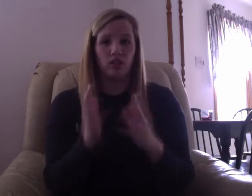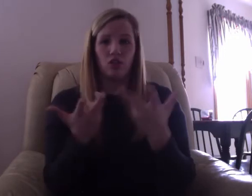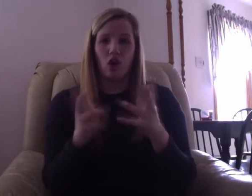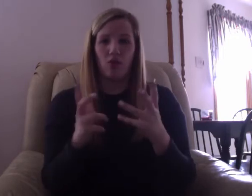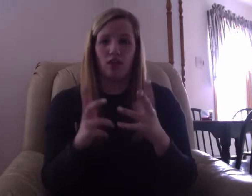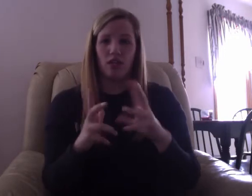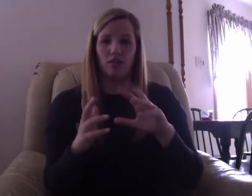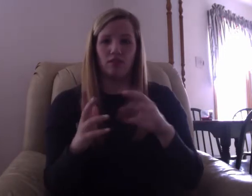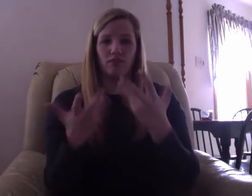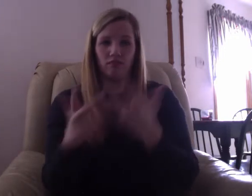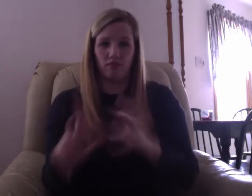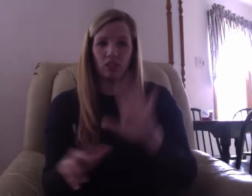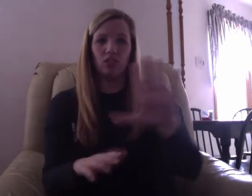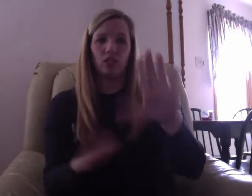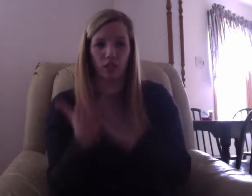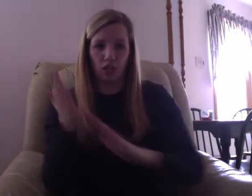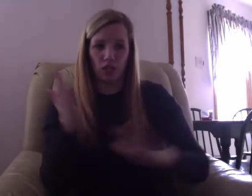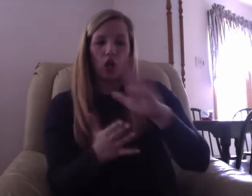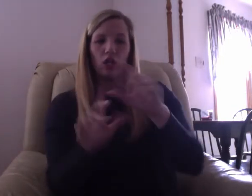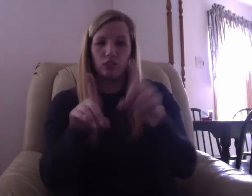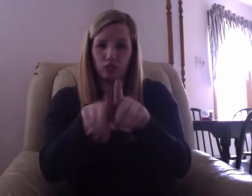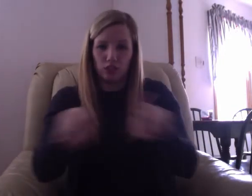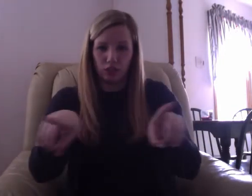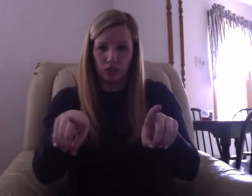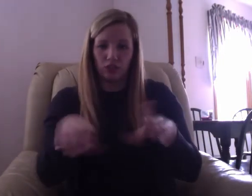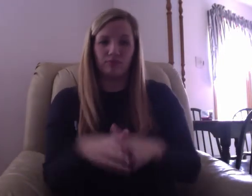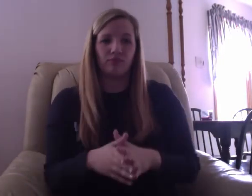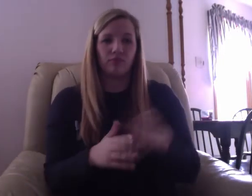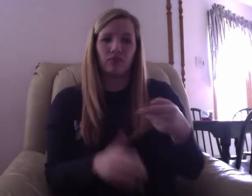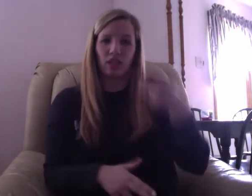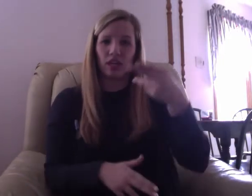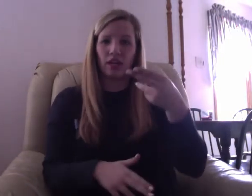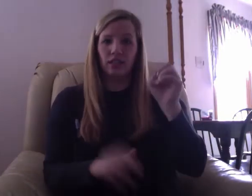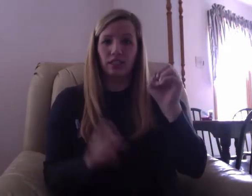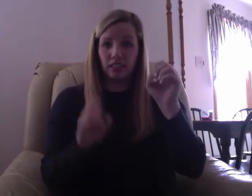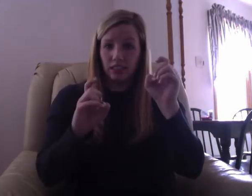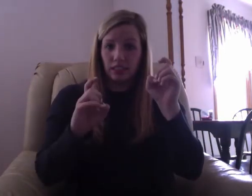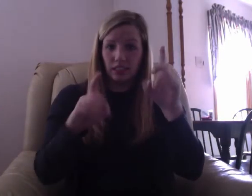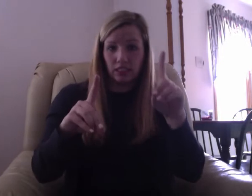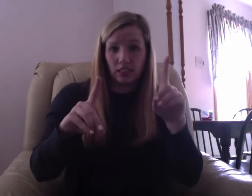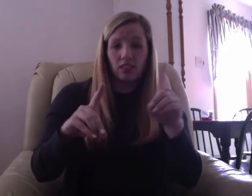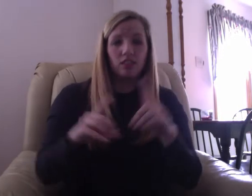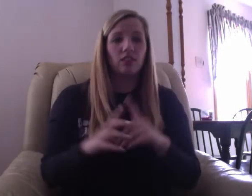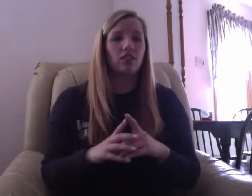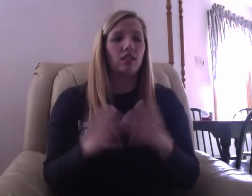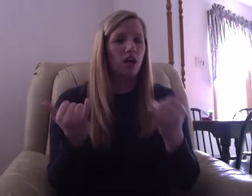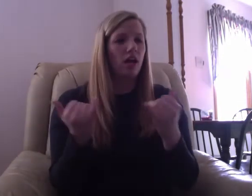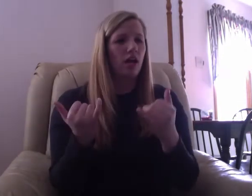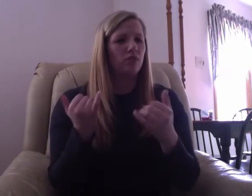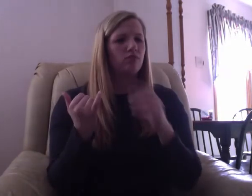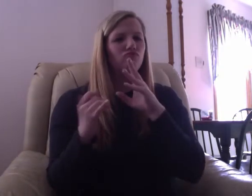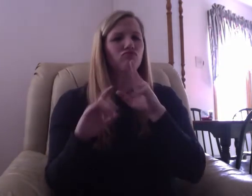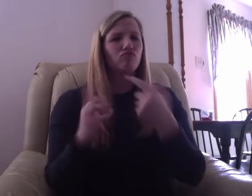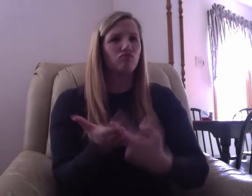careers. The Consortium for Higher Education and LGBT professionals has talked about how, and